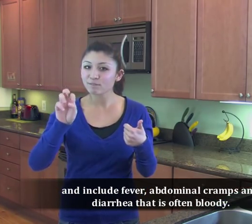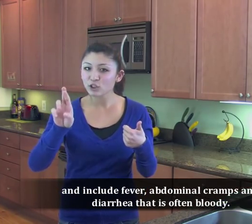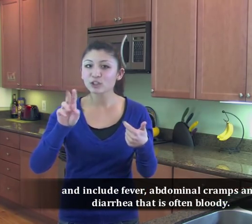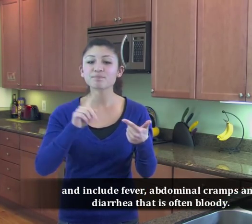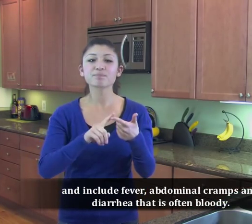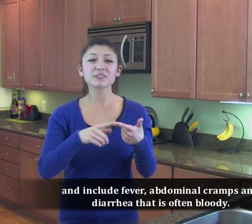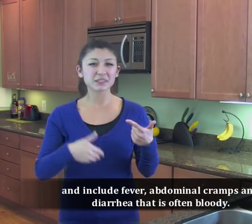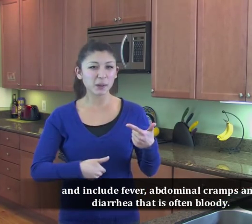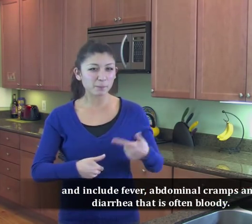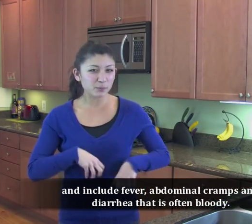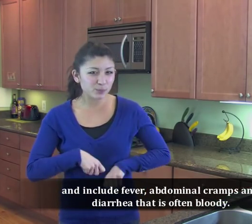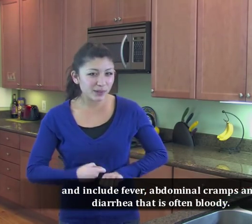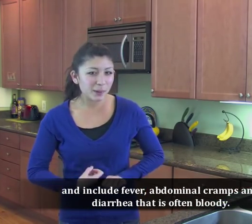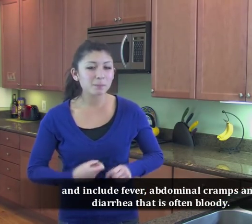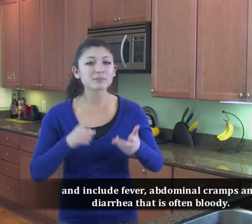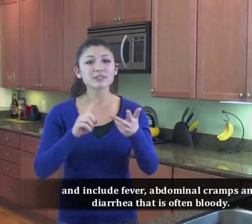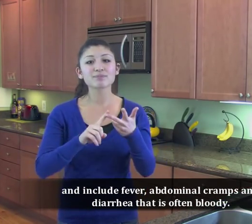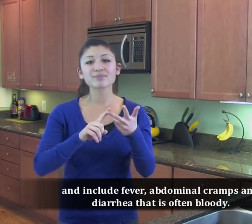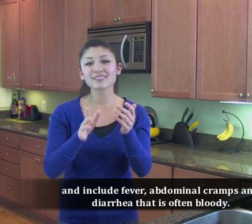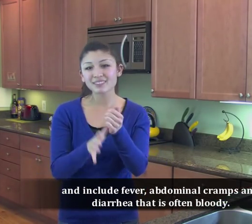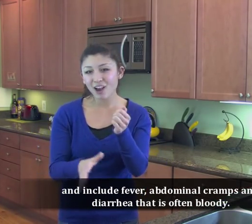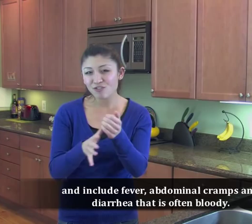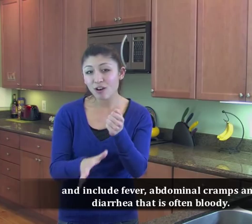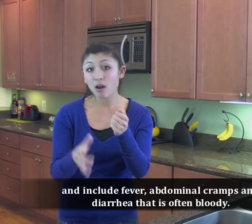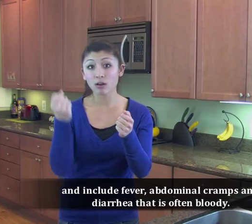abdominal cramps, and diarrhea that is often bloody.